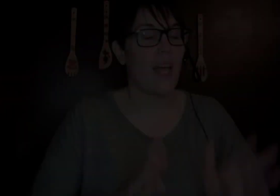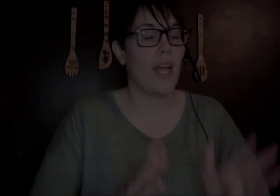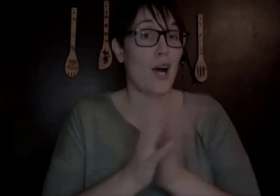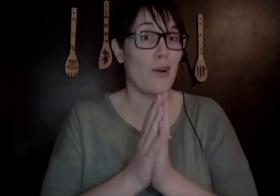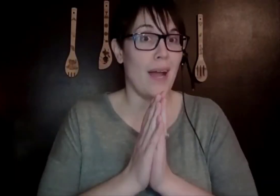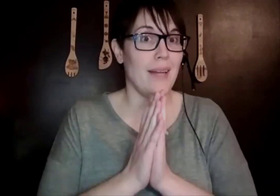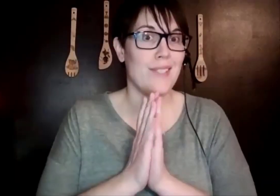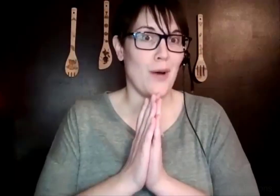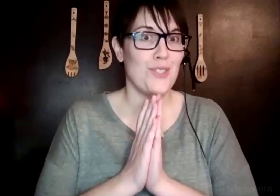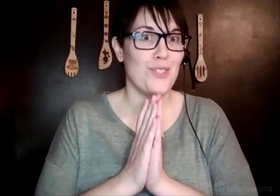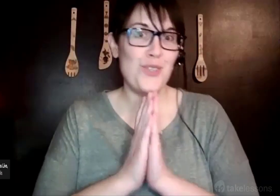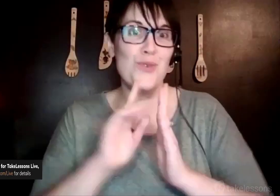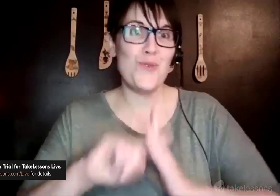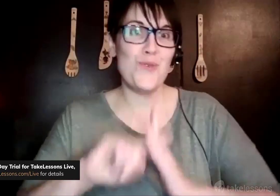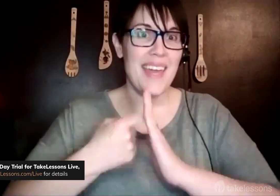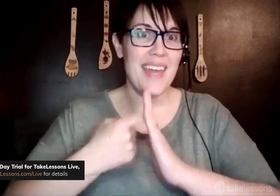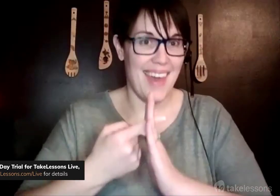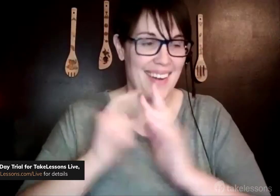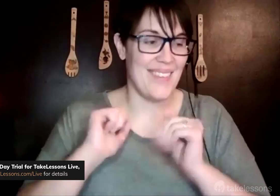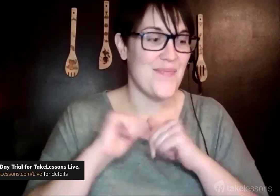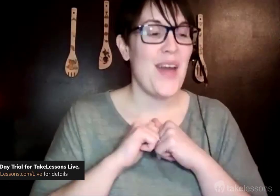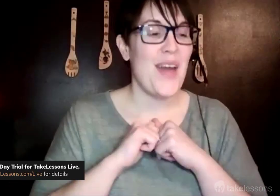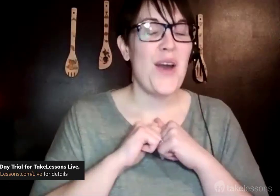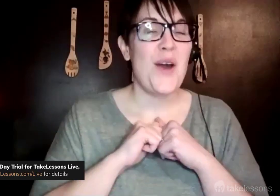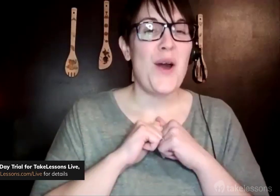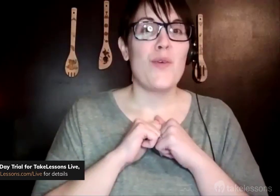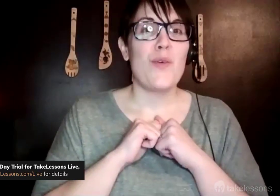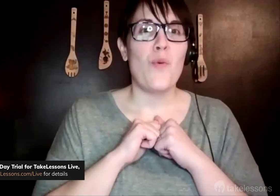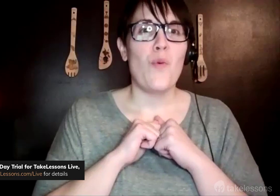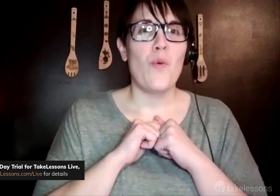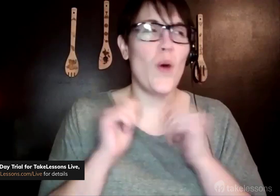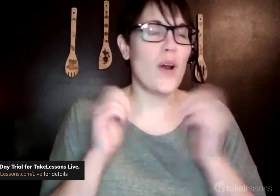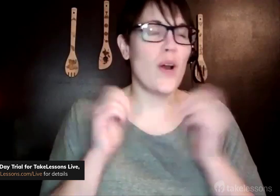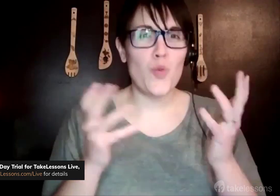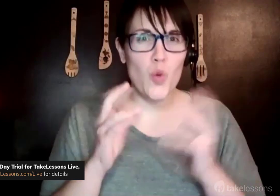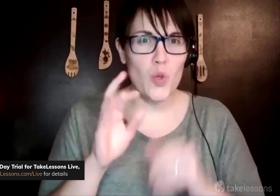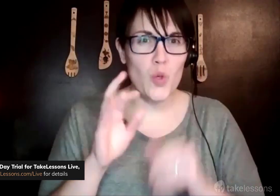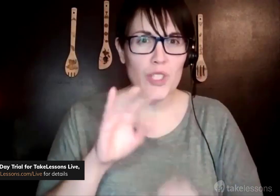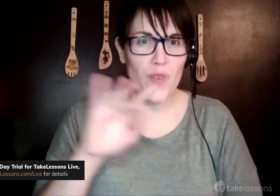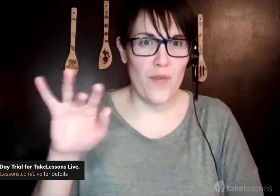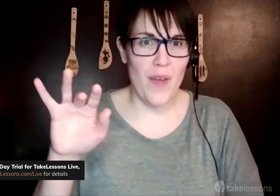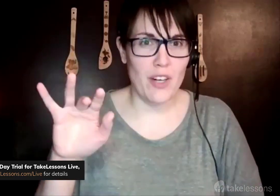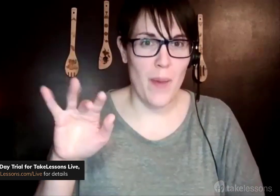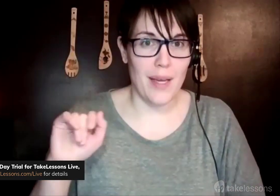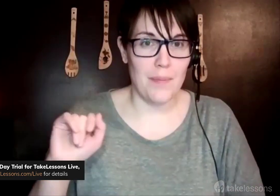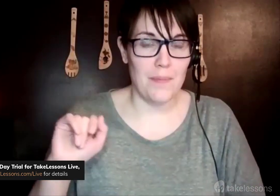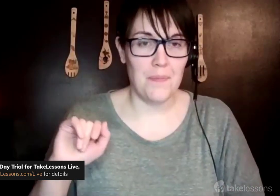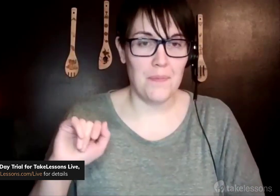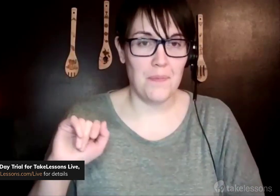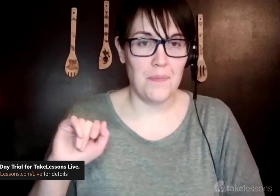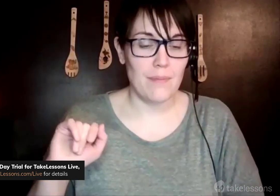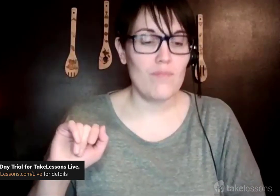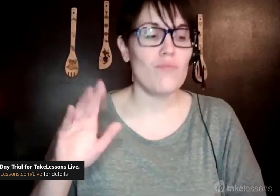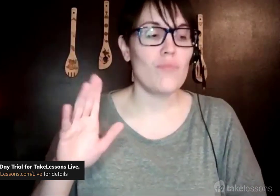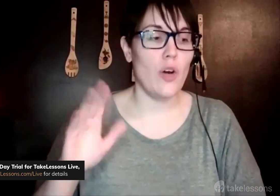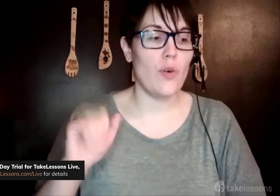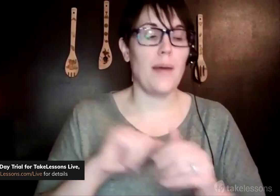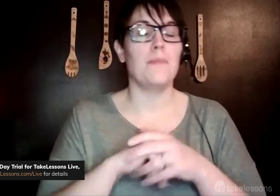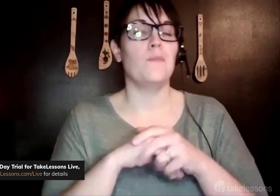All right, so to begin, what are the rules for fingerspelling? Okay, so